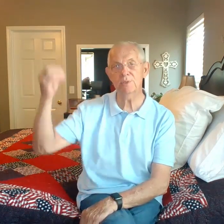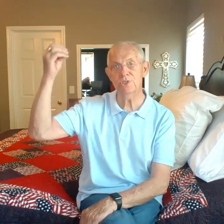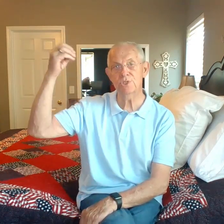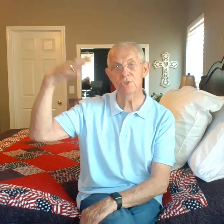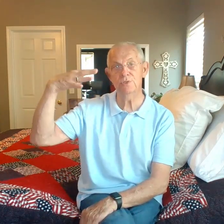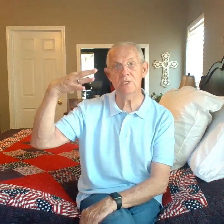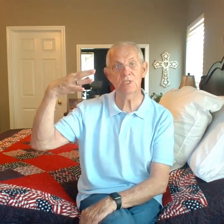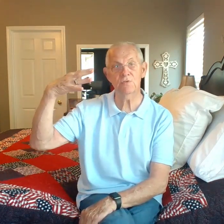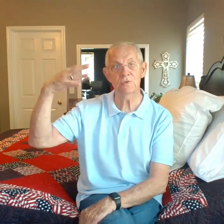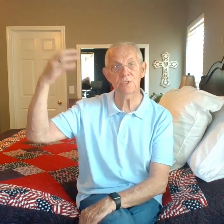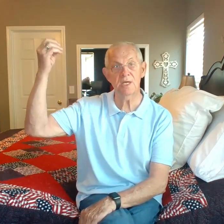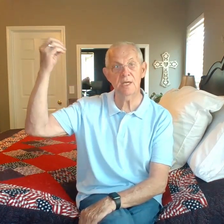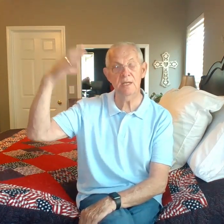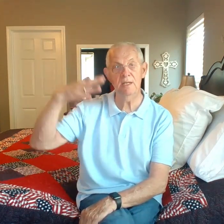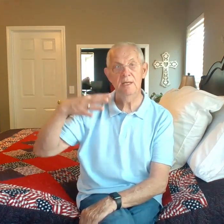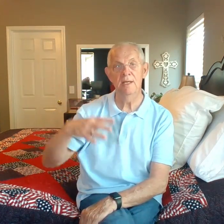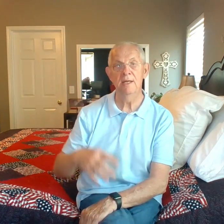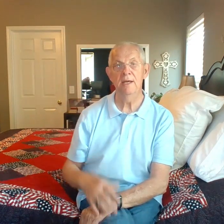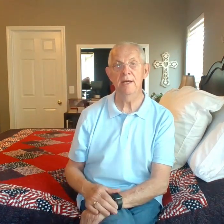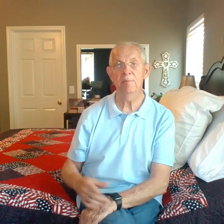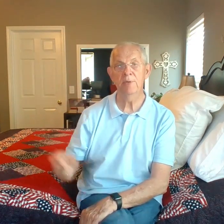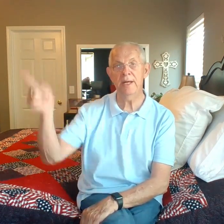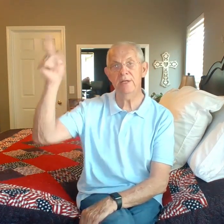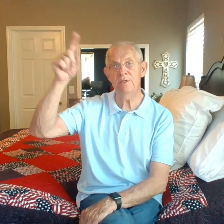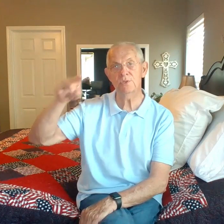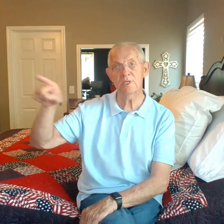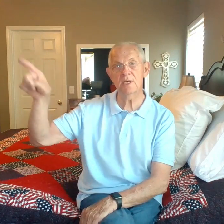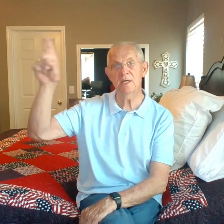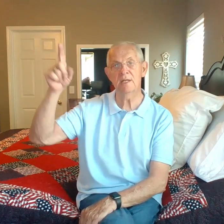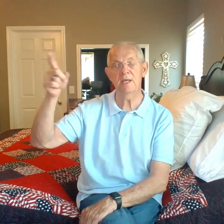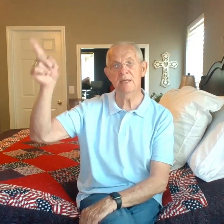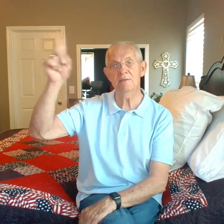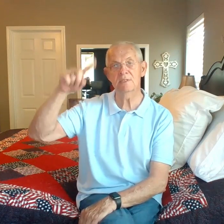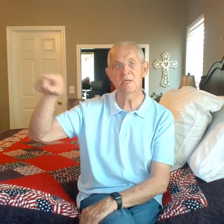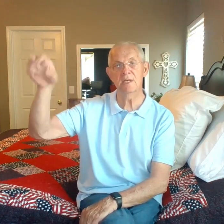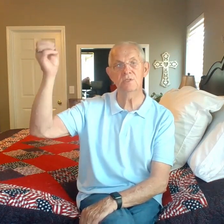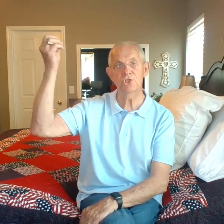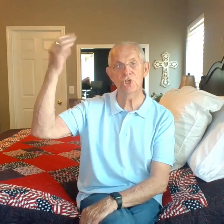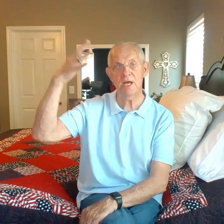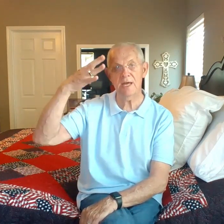just use this for sun, but I do sun and sunshine.